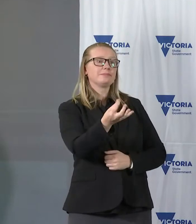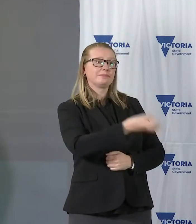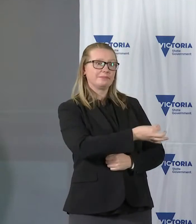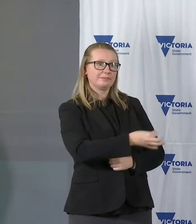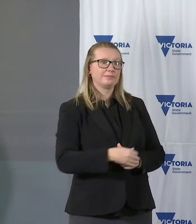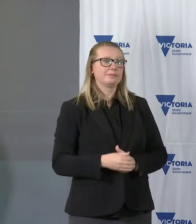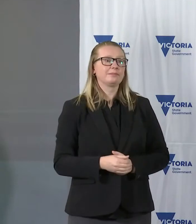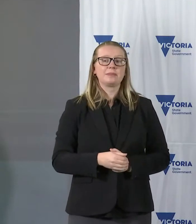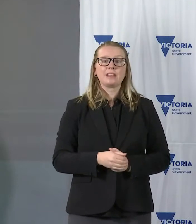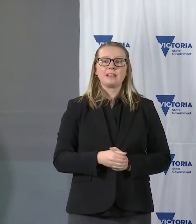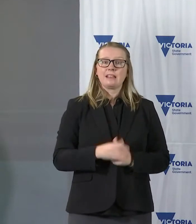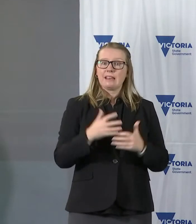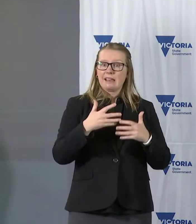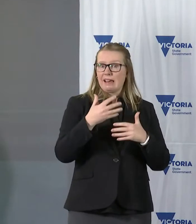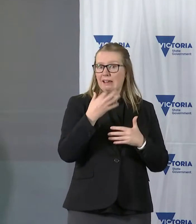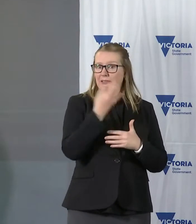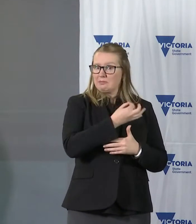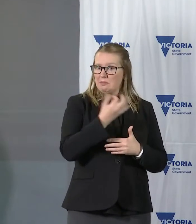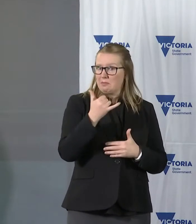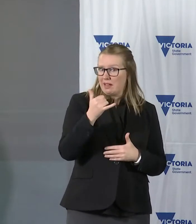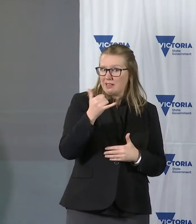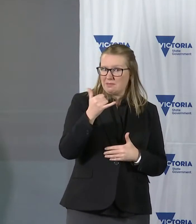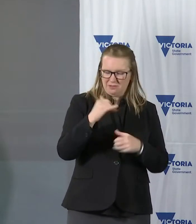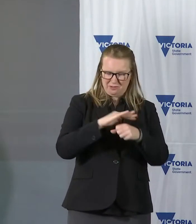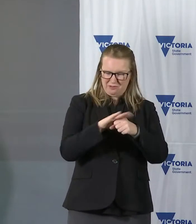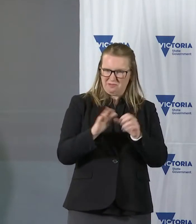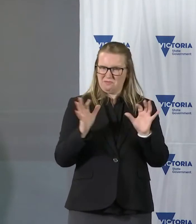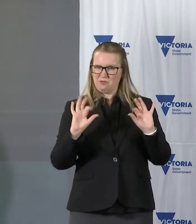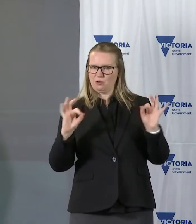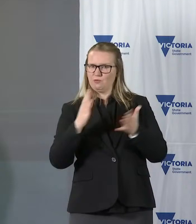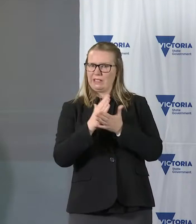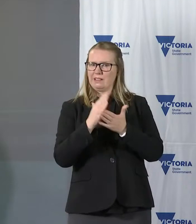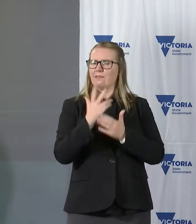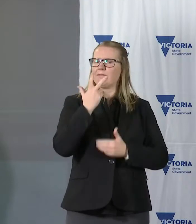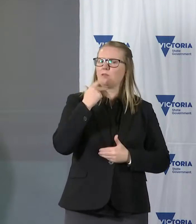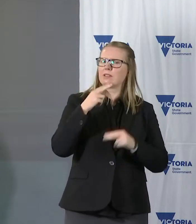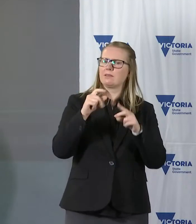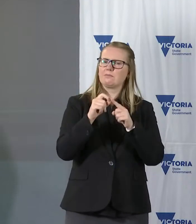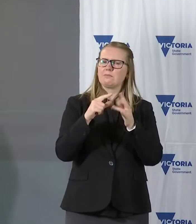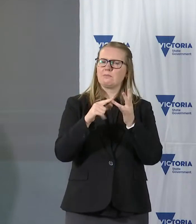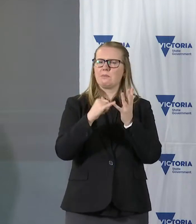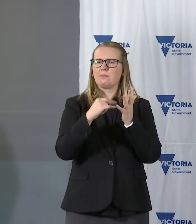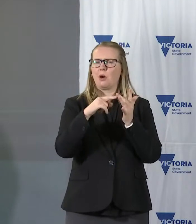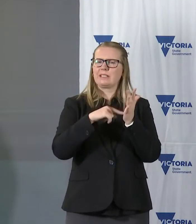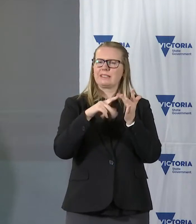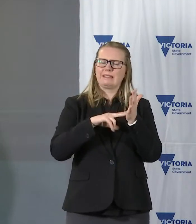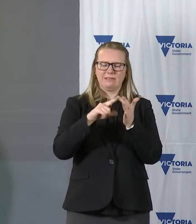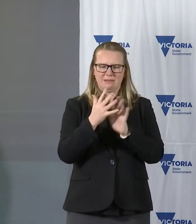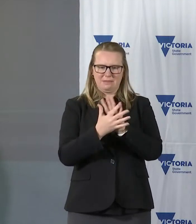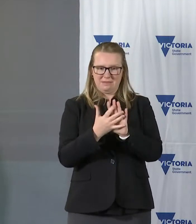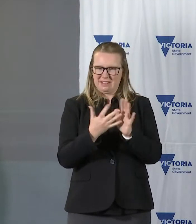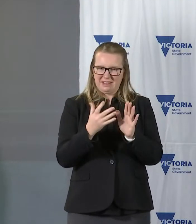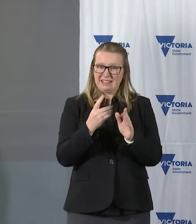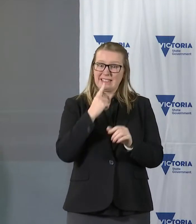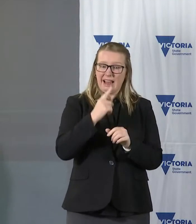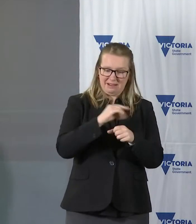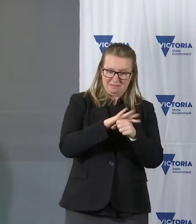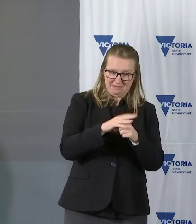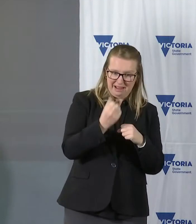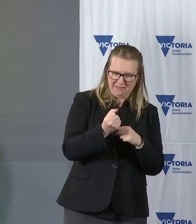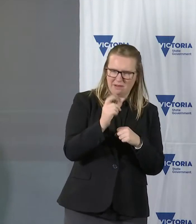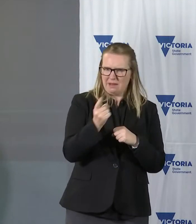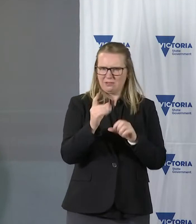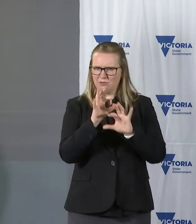be a false positive, given there's no known link? PCR tests are the